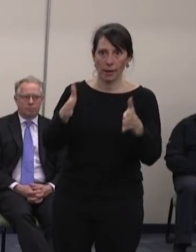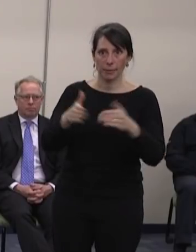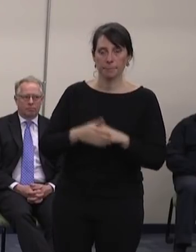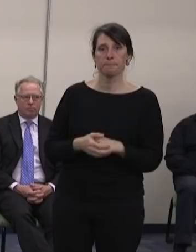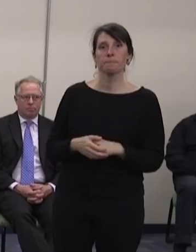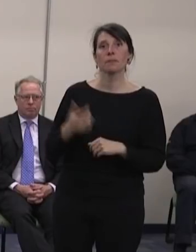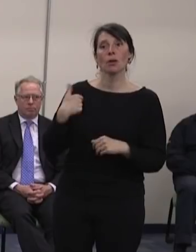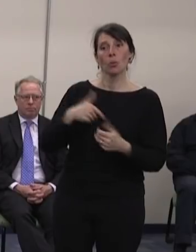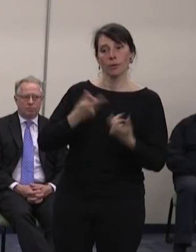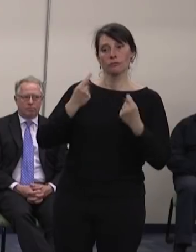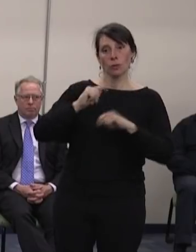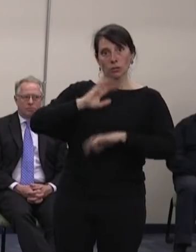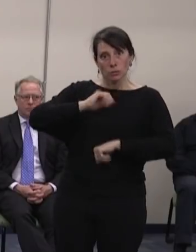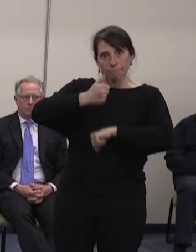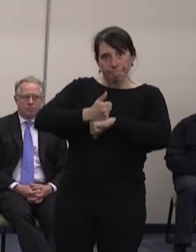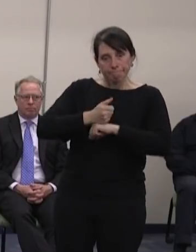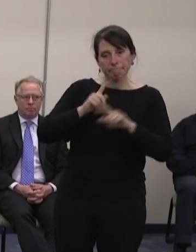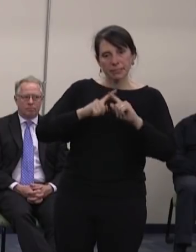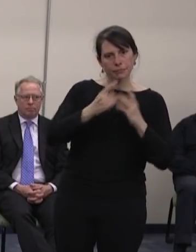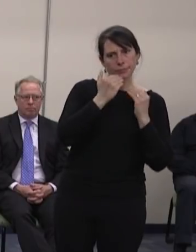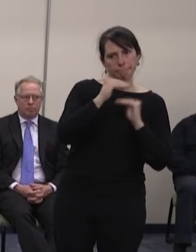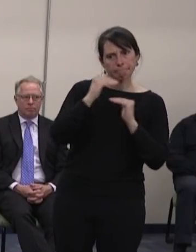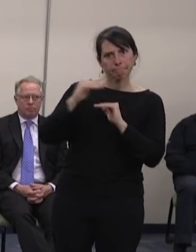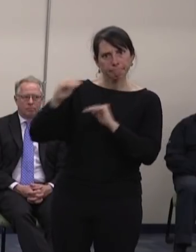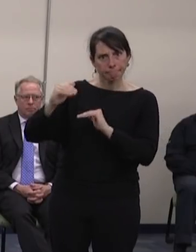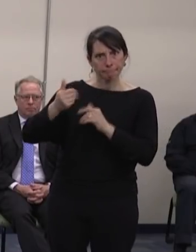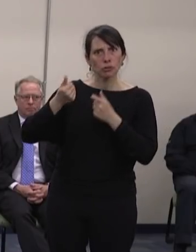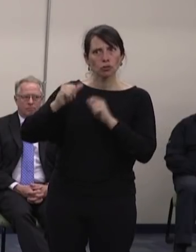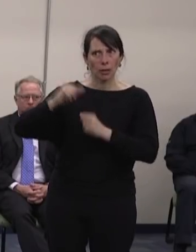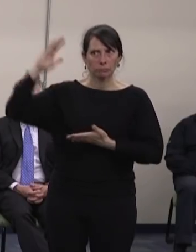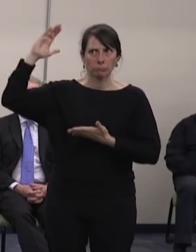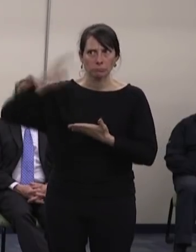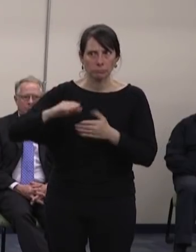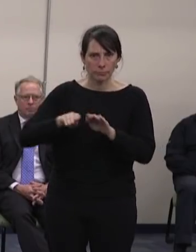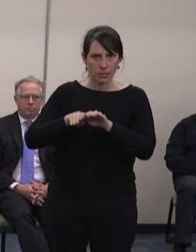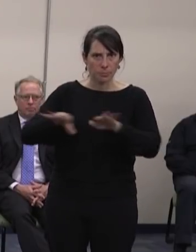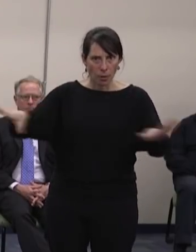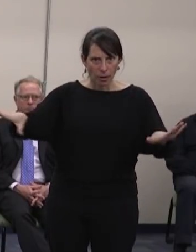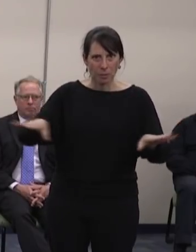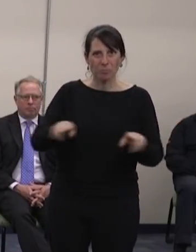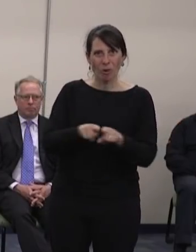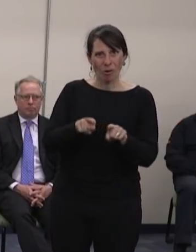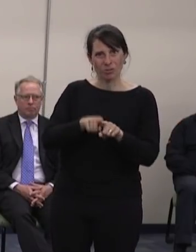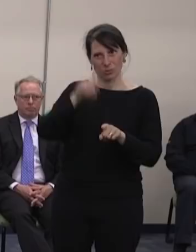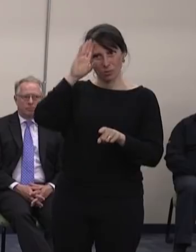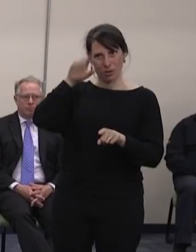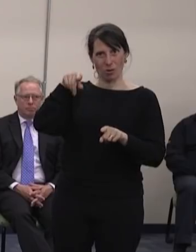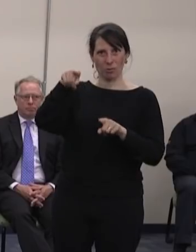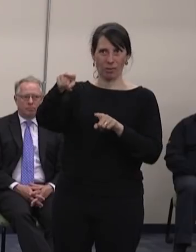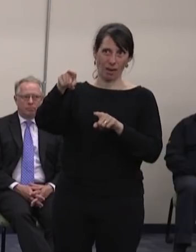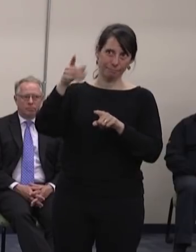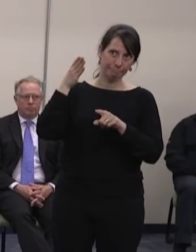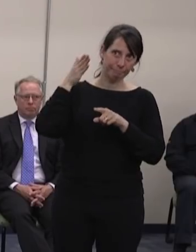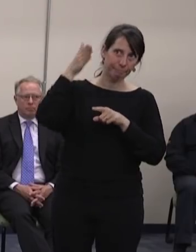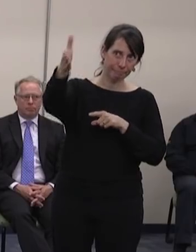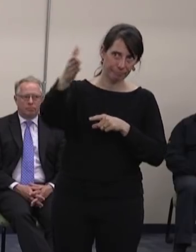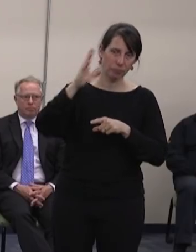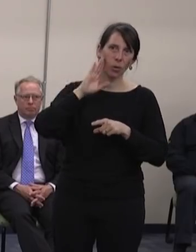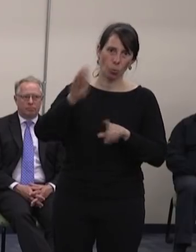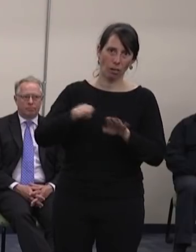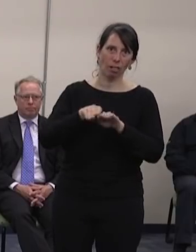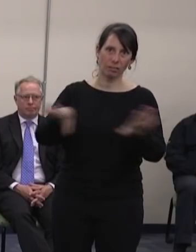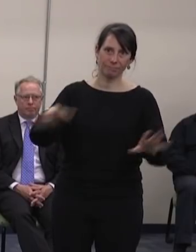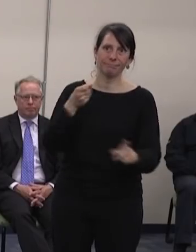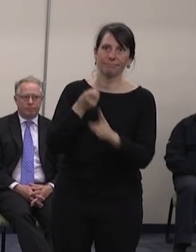measures to slow the spread of COVID-19, but that also factored in the eventuality of community spread in our